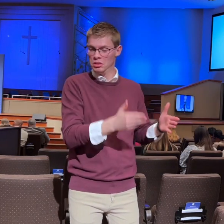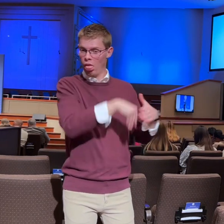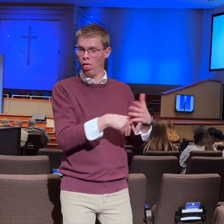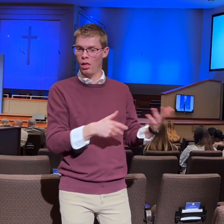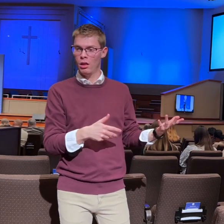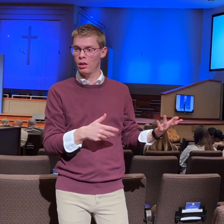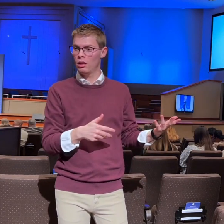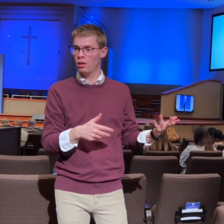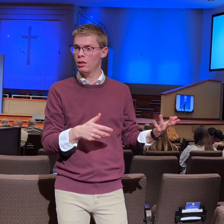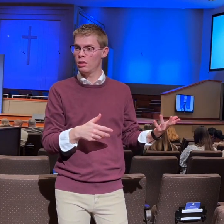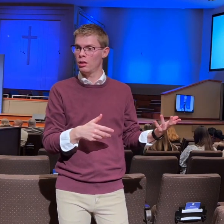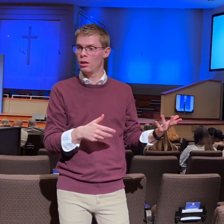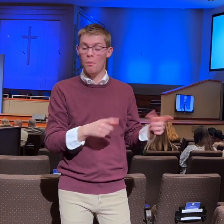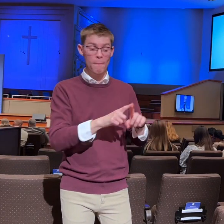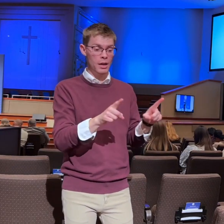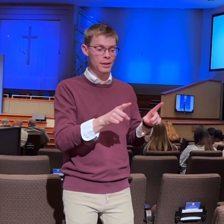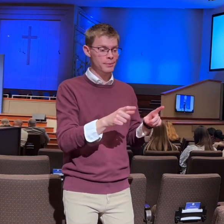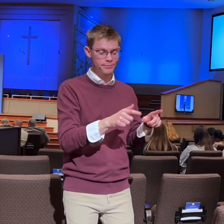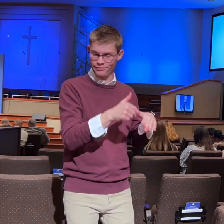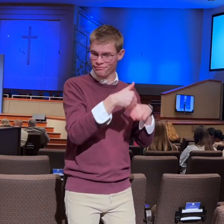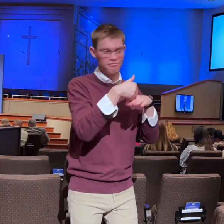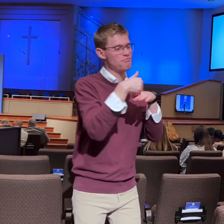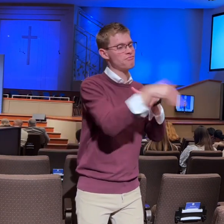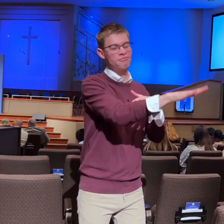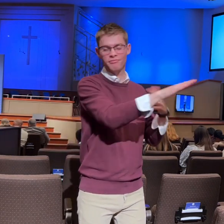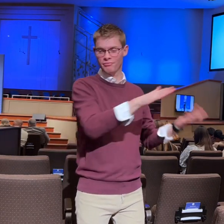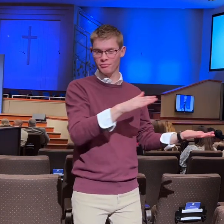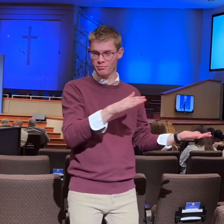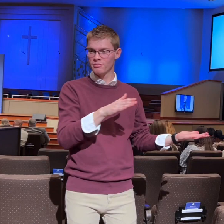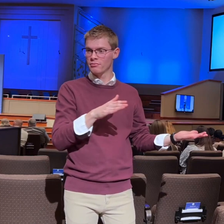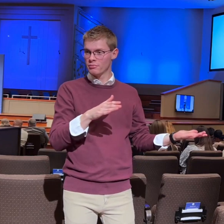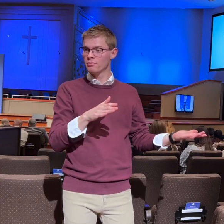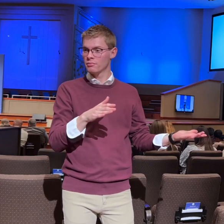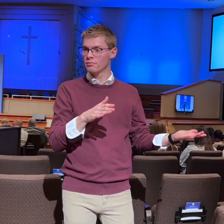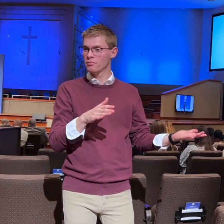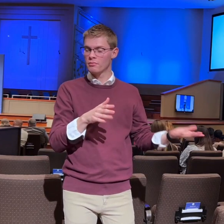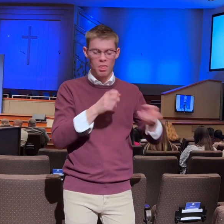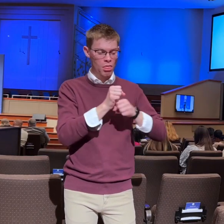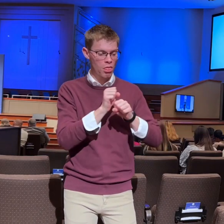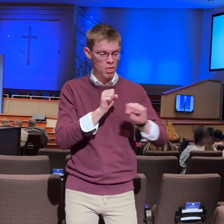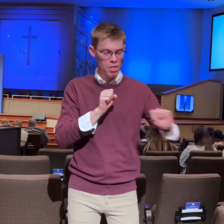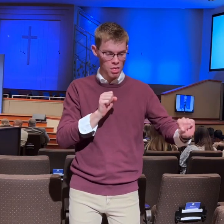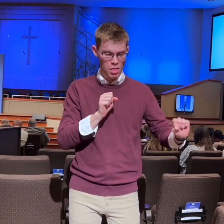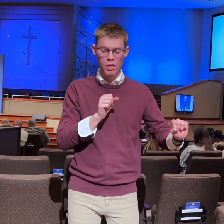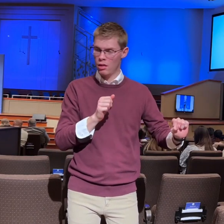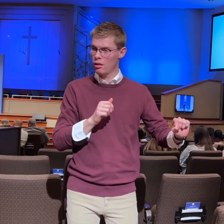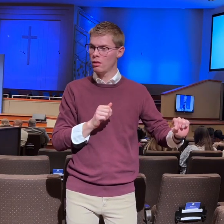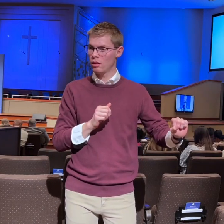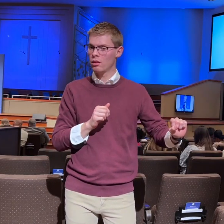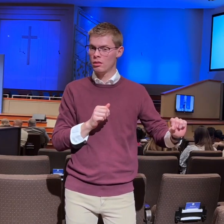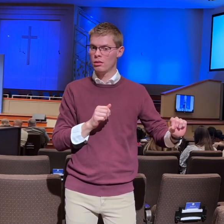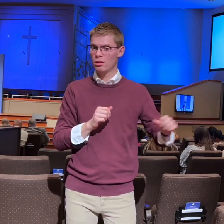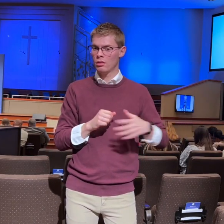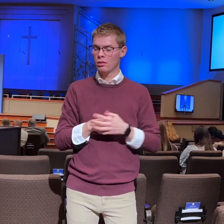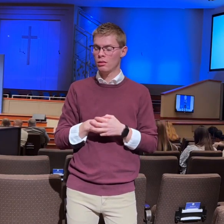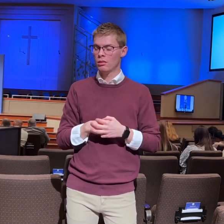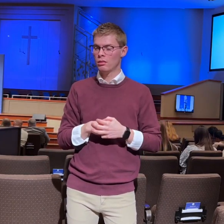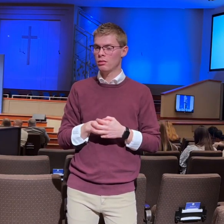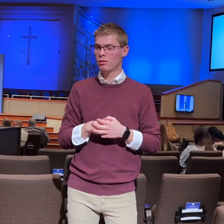but bid him Godspeed for he that neither bid him Godspeed for he that biddeth him Godspeed is partaker of his evil deeds. In other words,